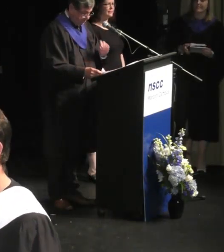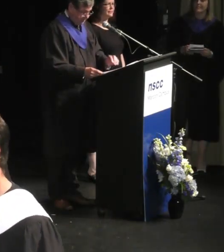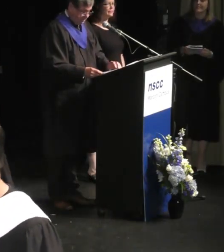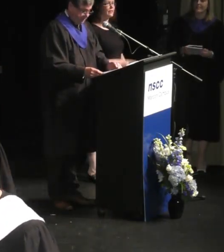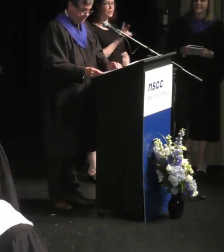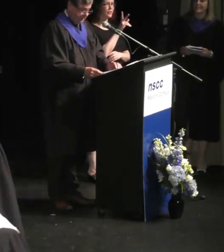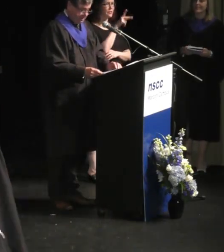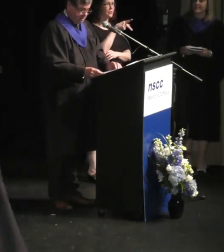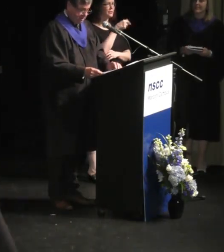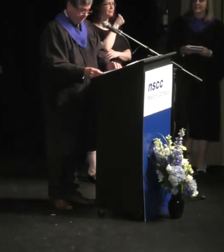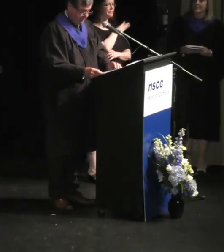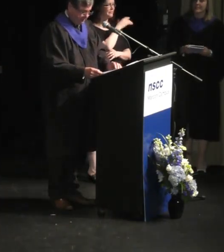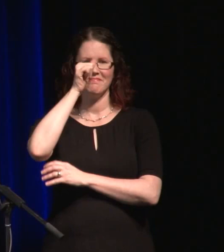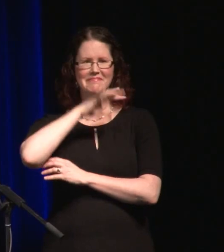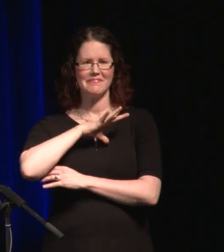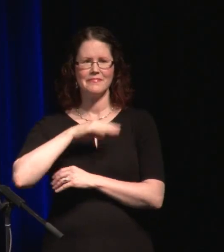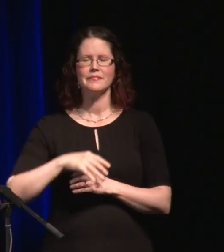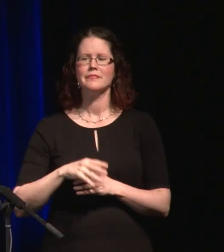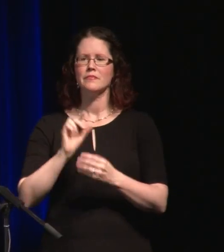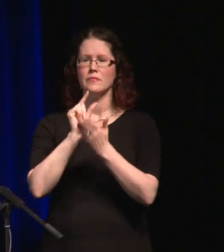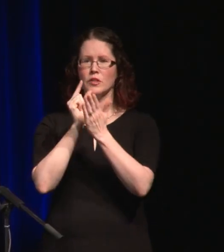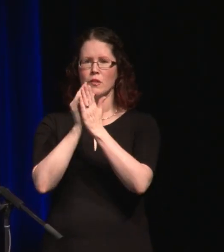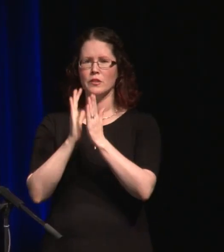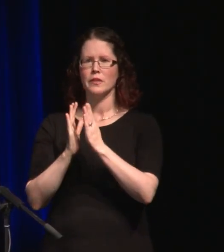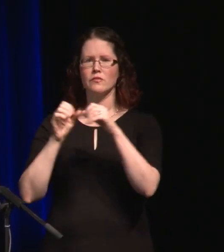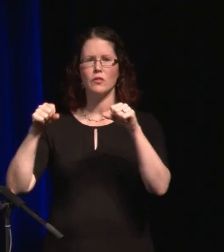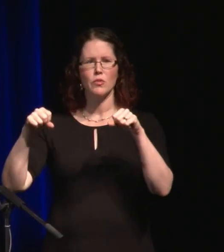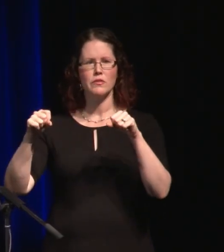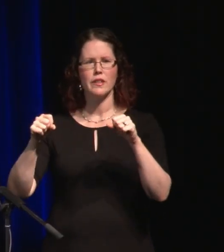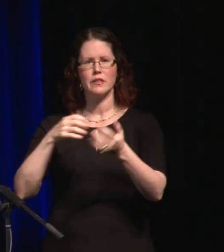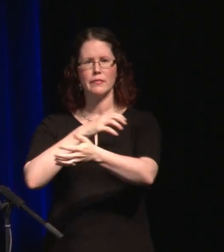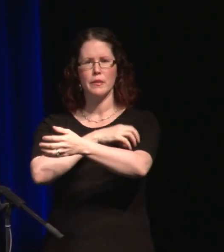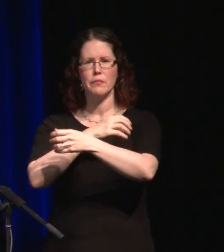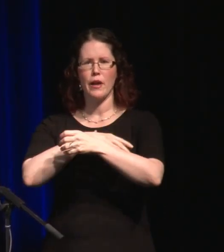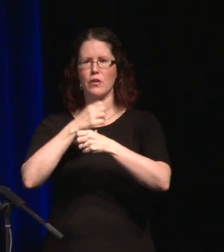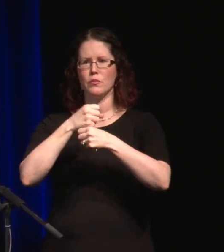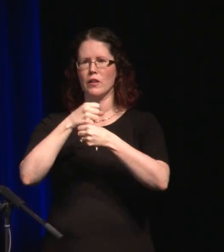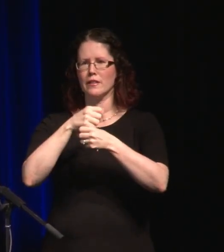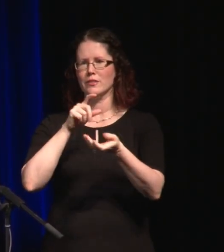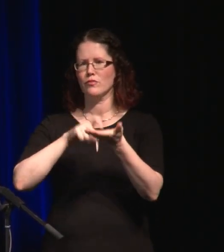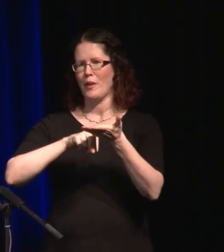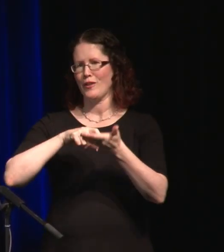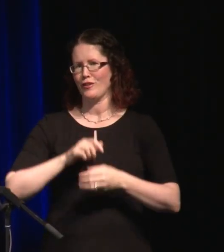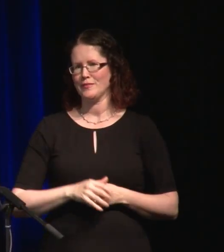Madam Vice President, ladies and gentlemen, the graduates in motorcycle and power products repair.